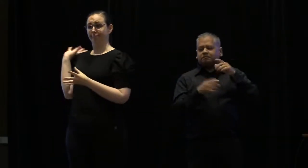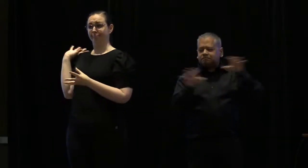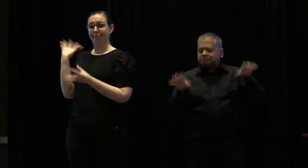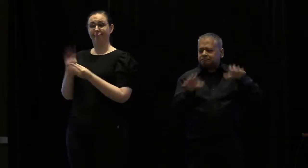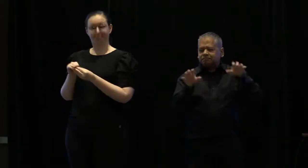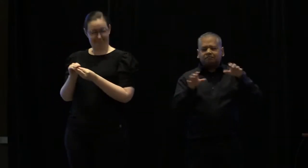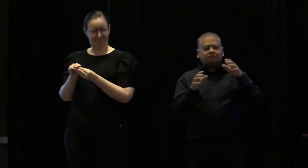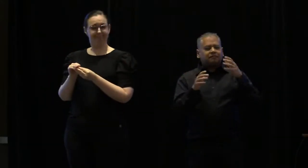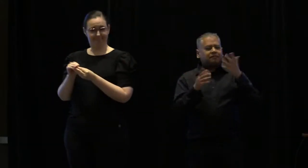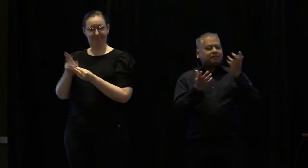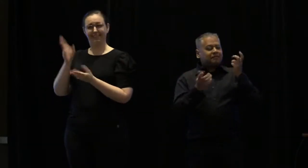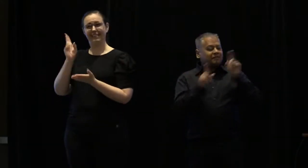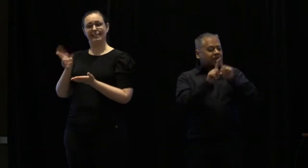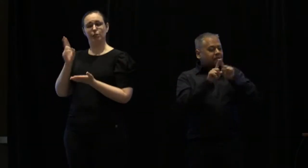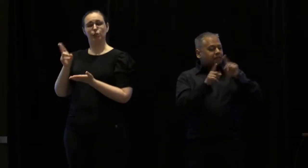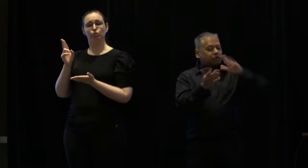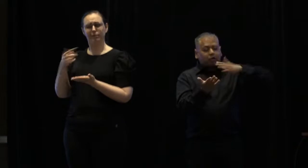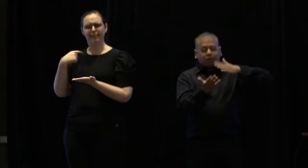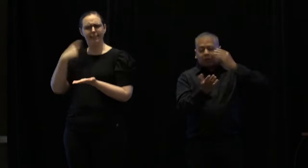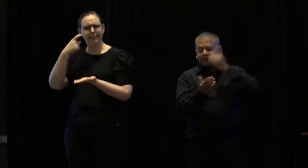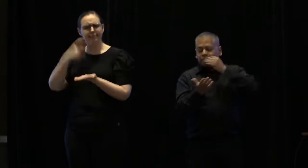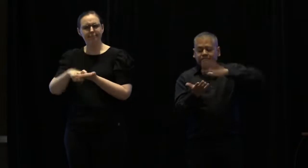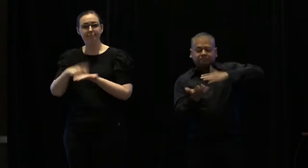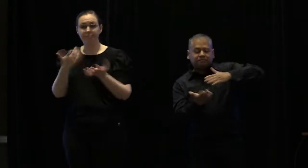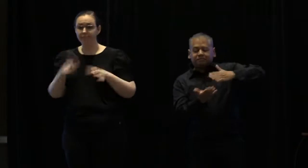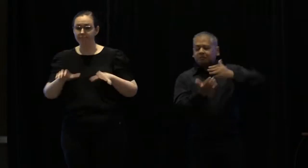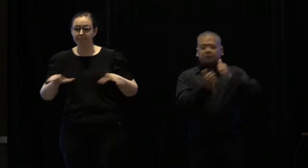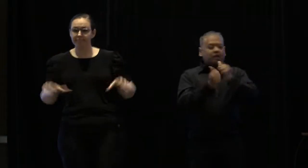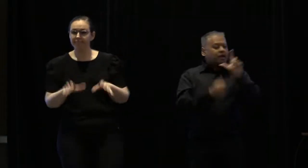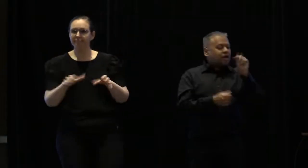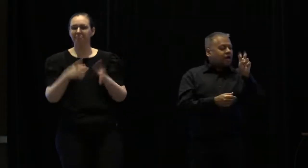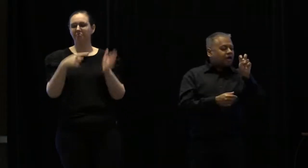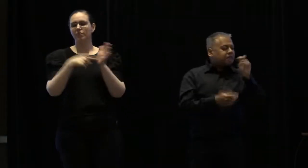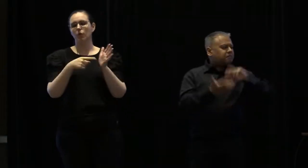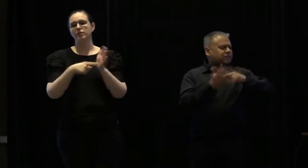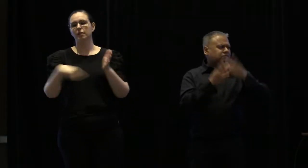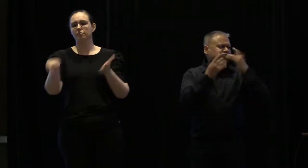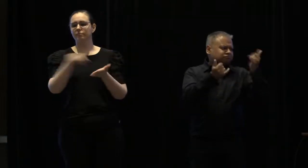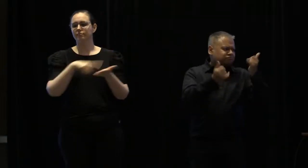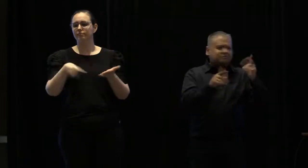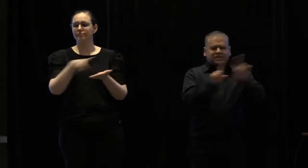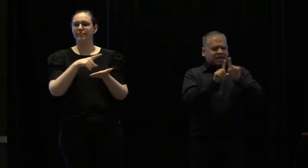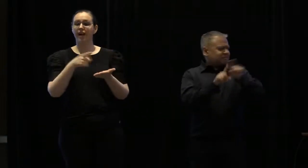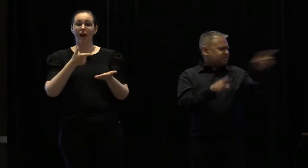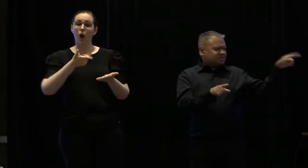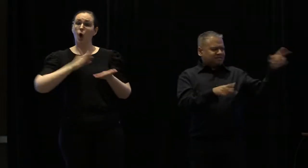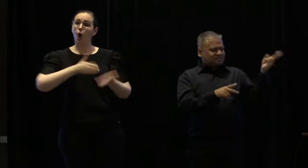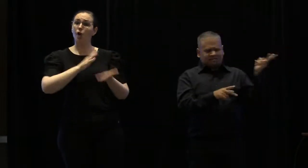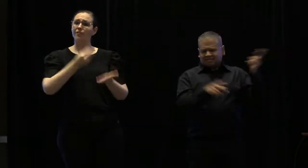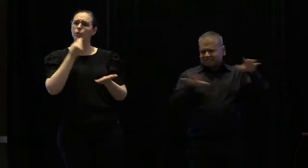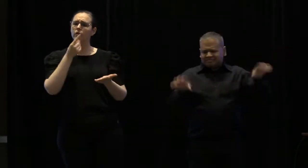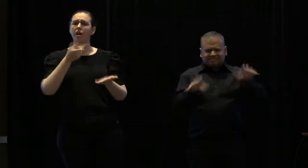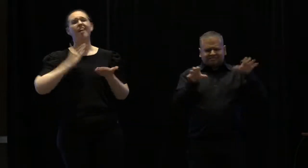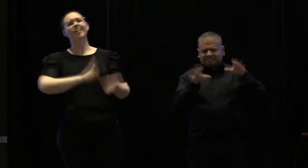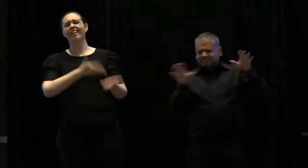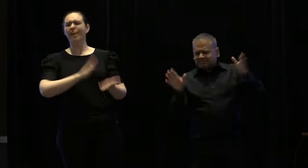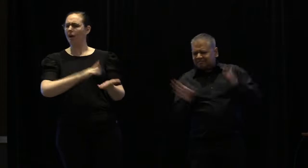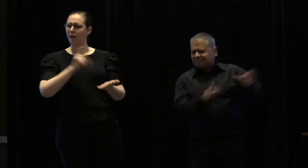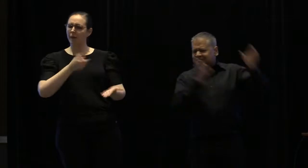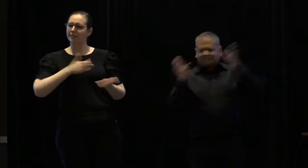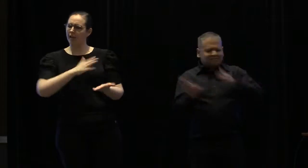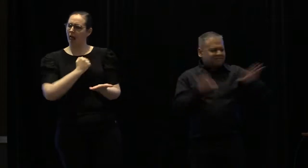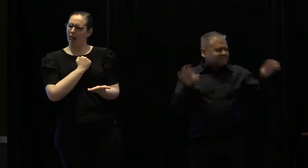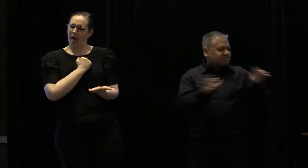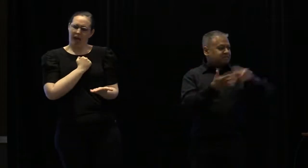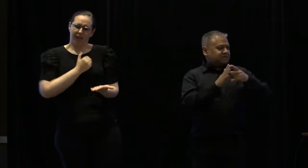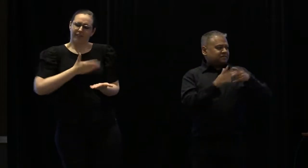Vinu and Forrest in their planning for this event, I imagined it's a lot like food. And when you cook with